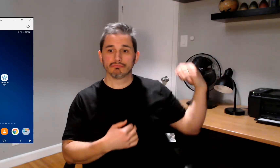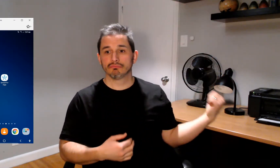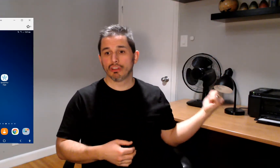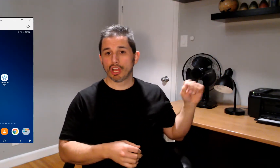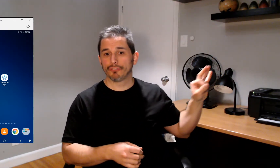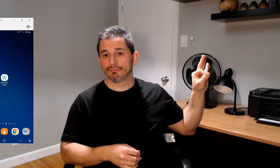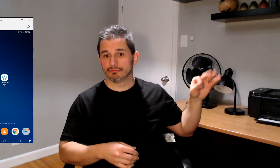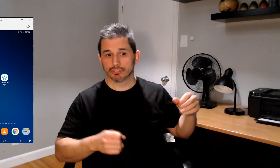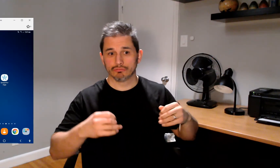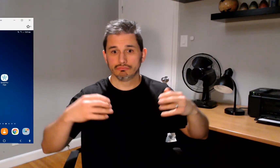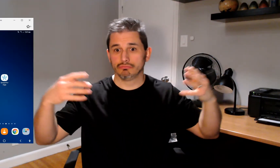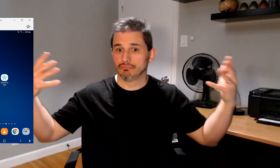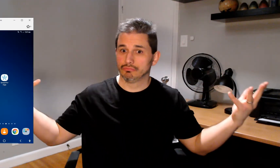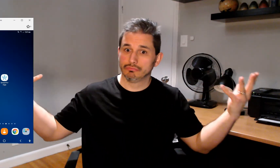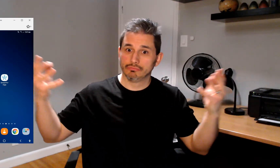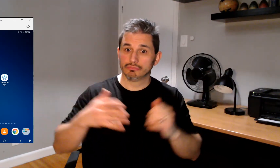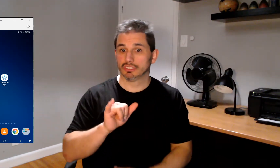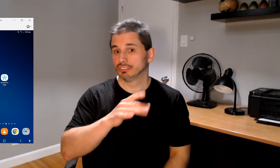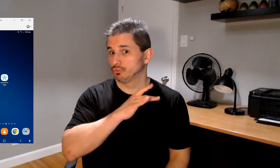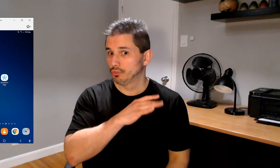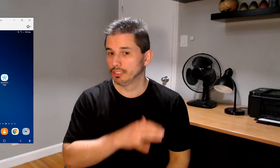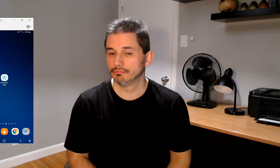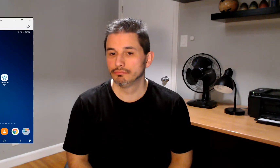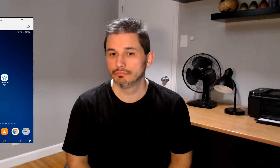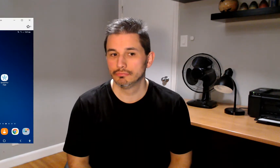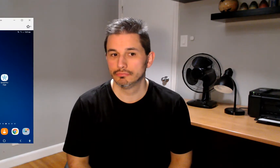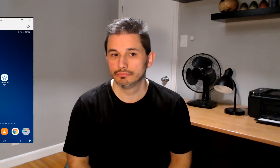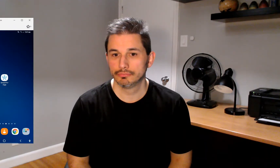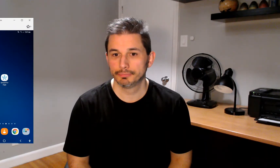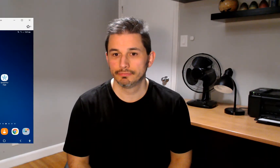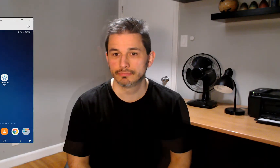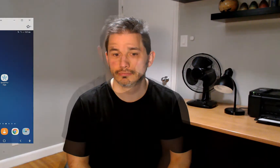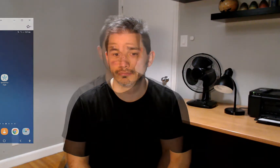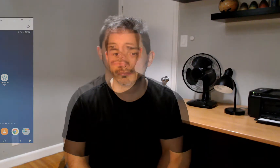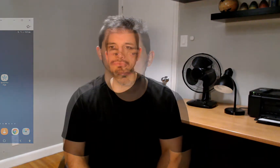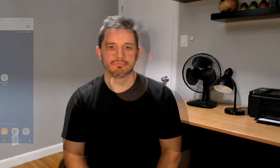and the ceiling light has turned back to normal. That's pretty cool.